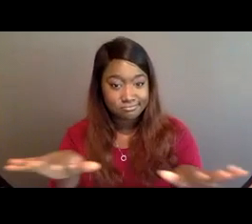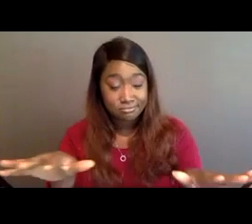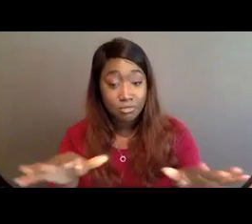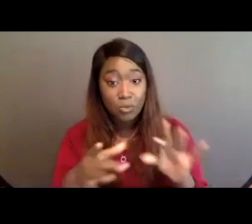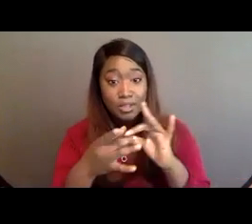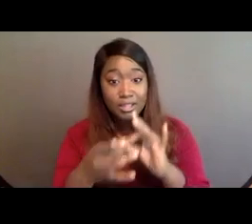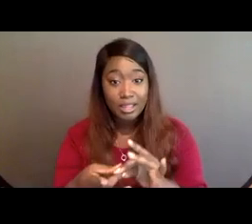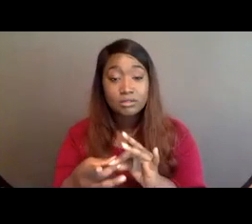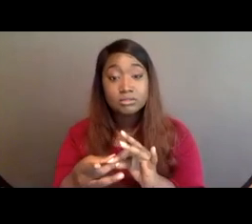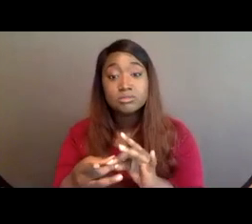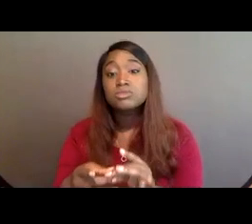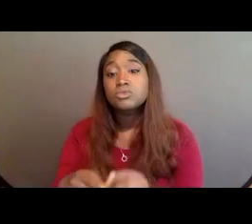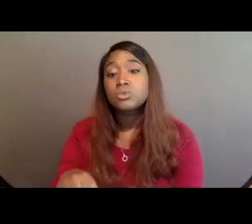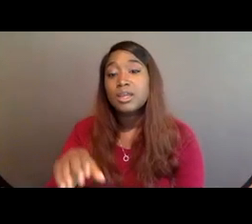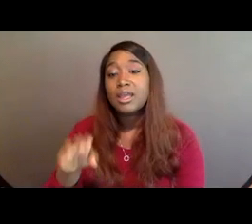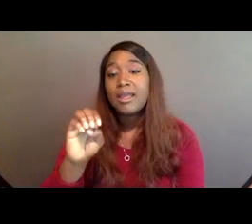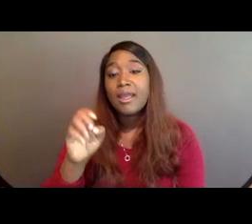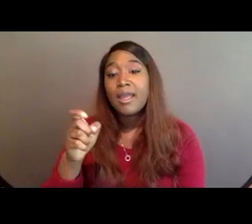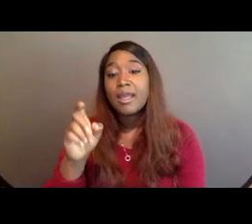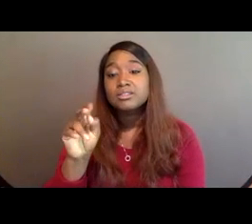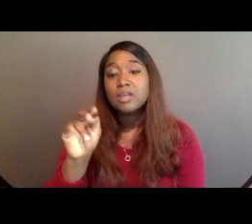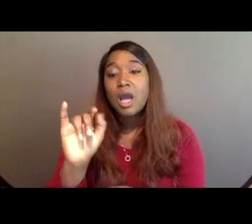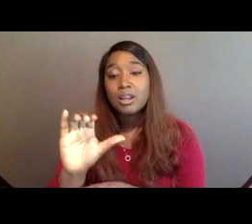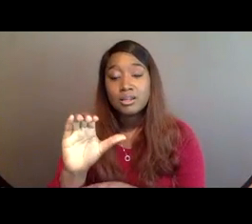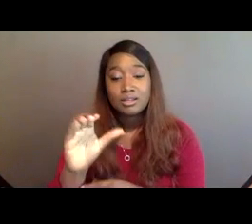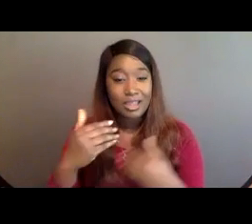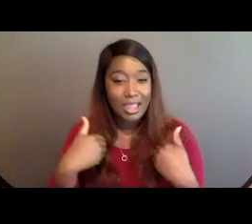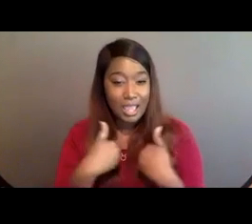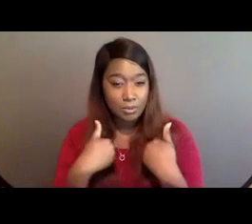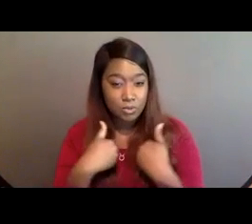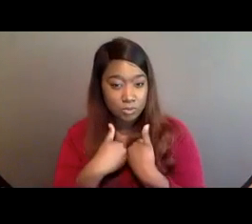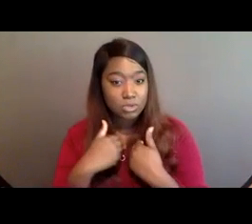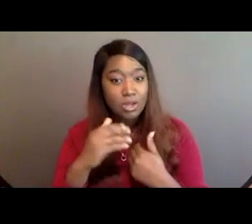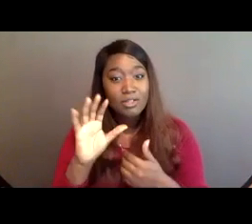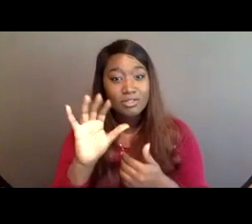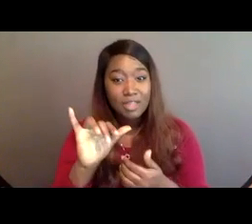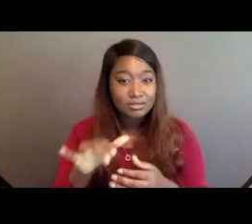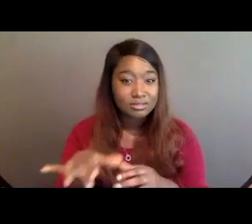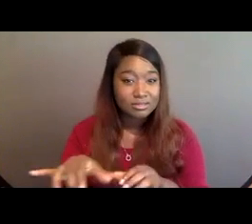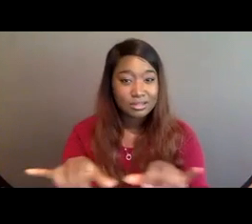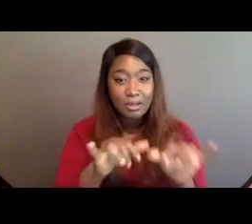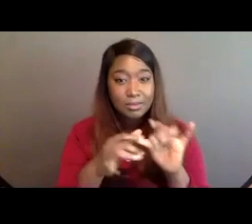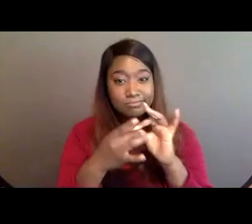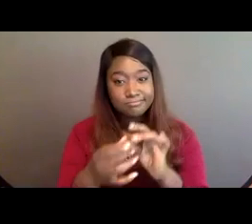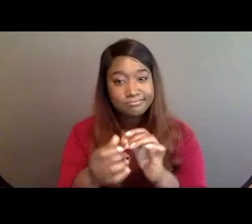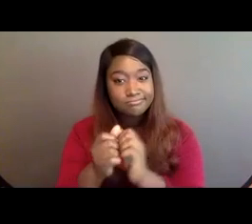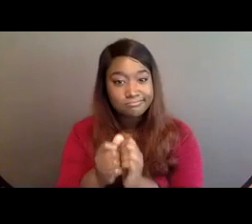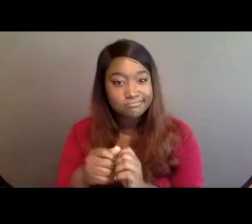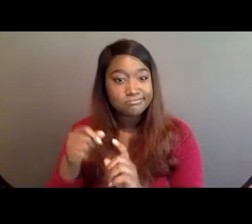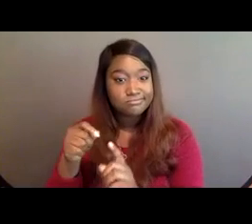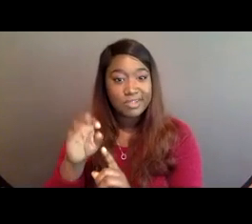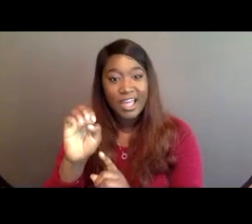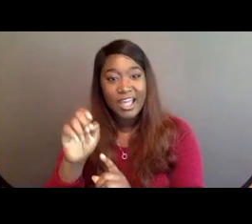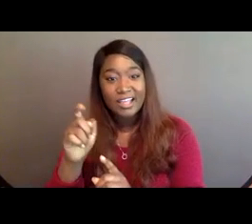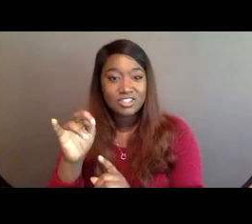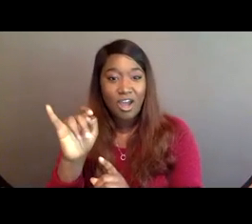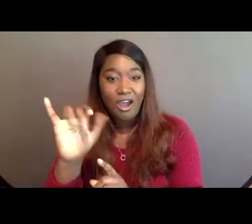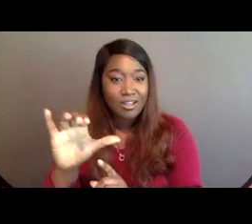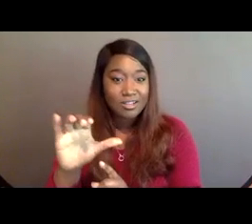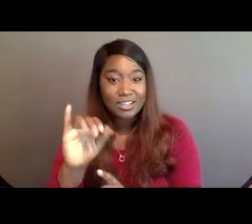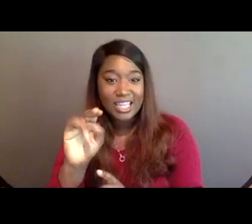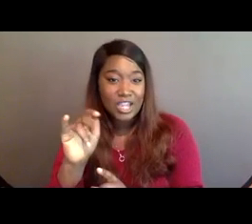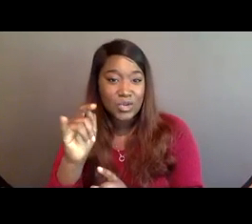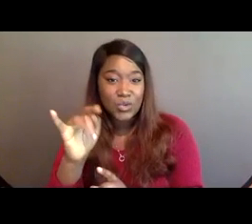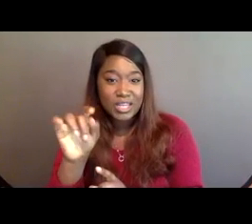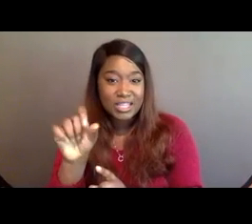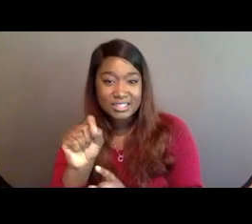exotic animals. So a common association of Chinese herbal medicine is its usage around exotic ingredients like scorpions and